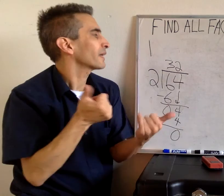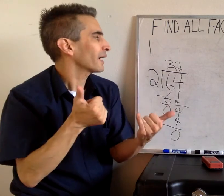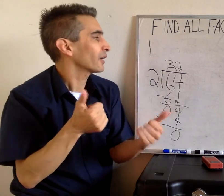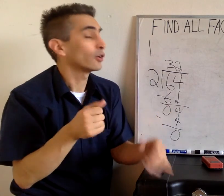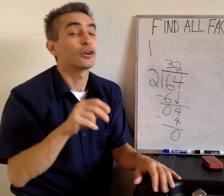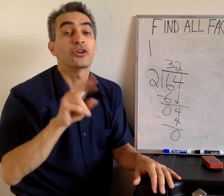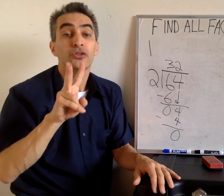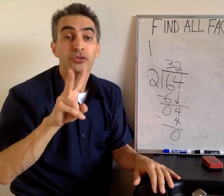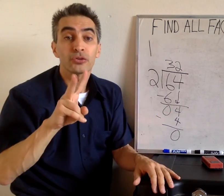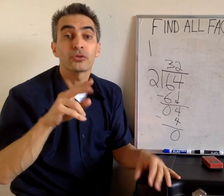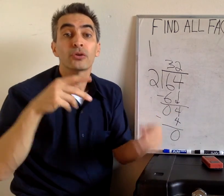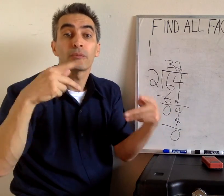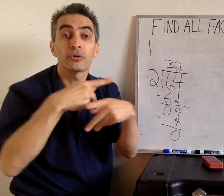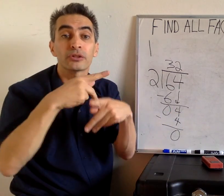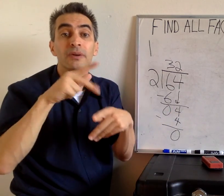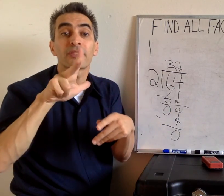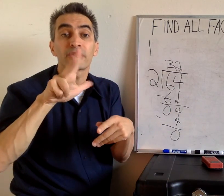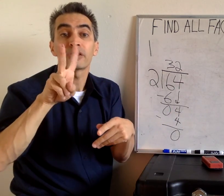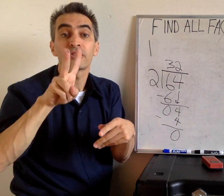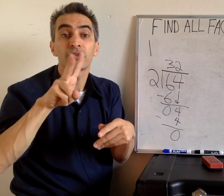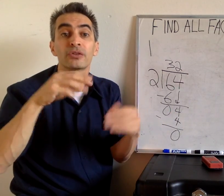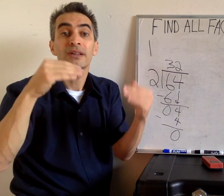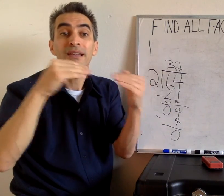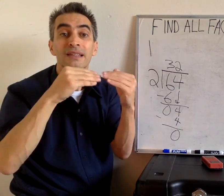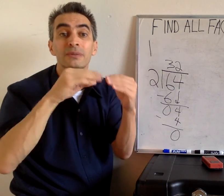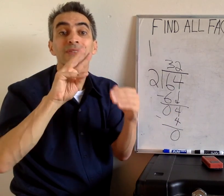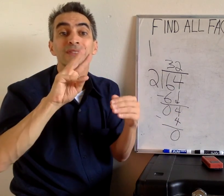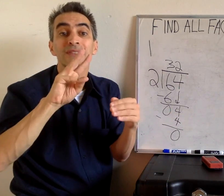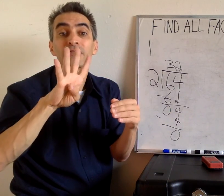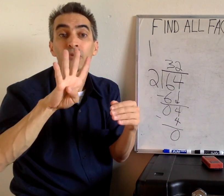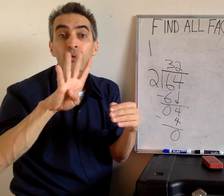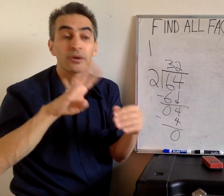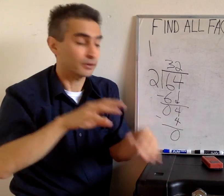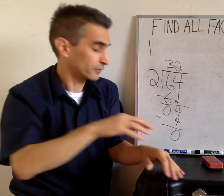Okay. Now 2 times 32 equals 64.